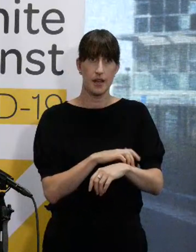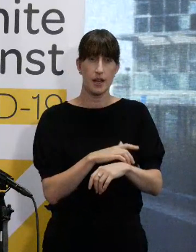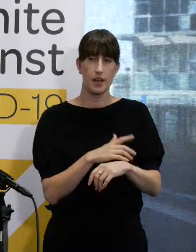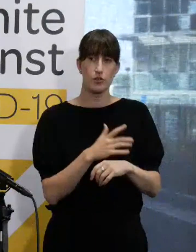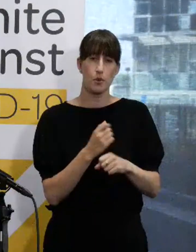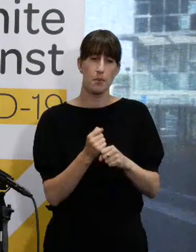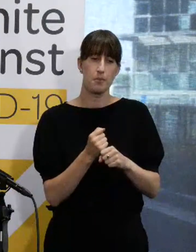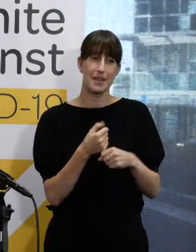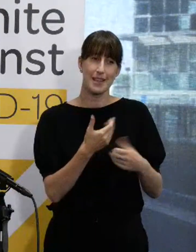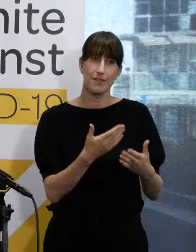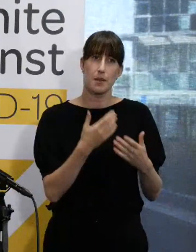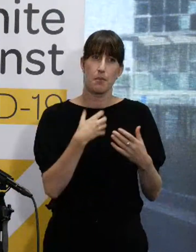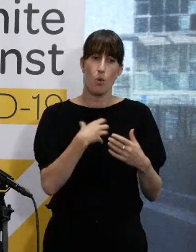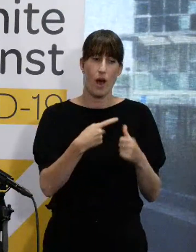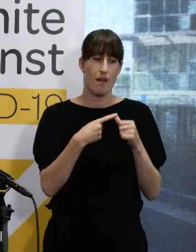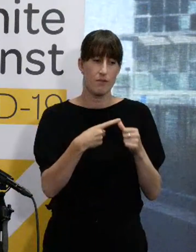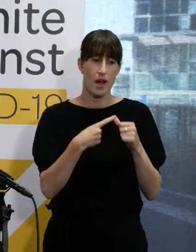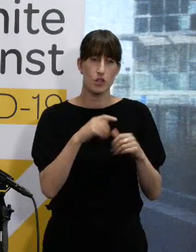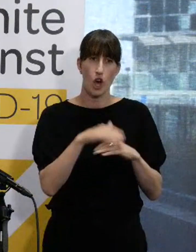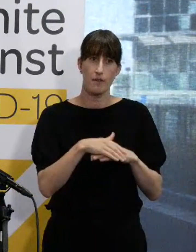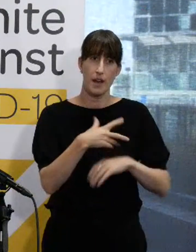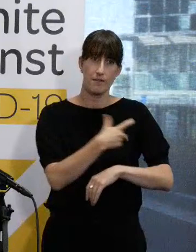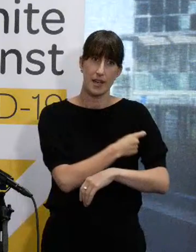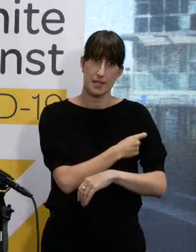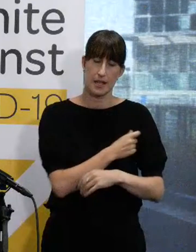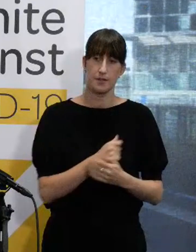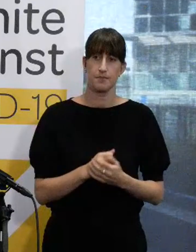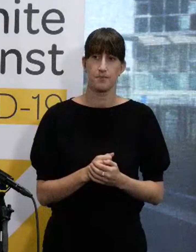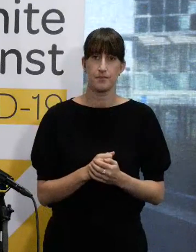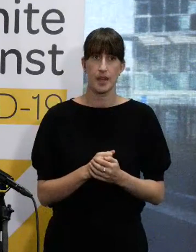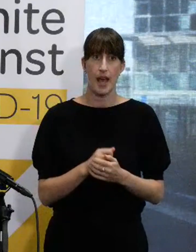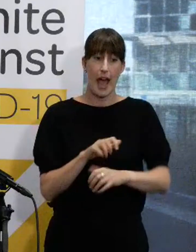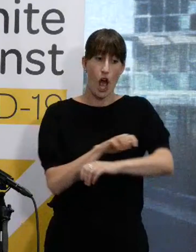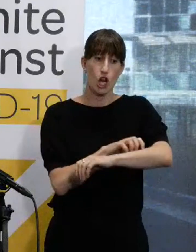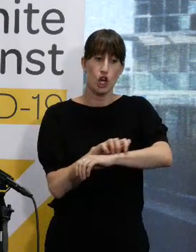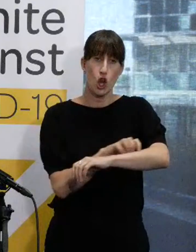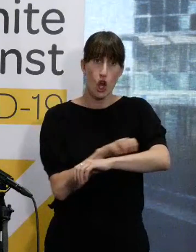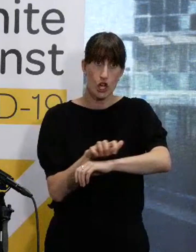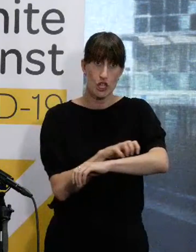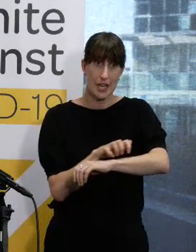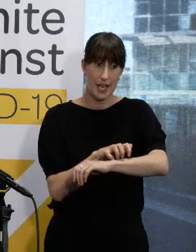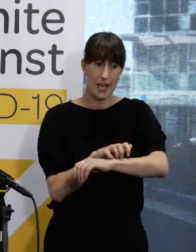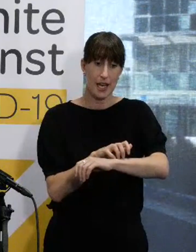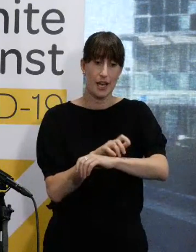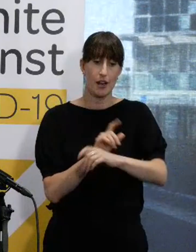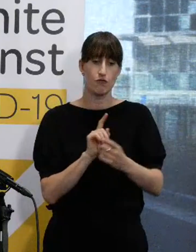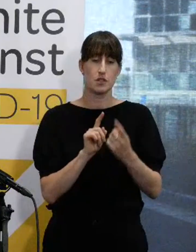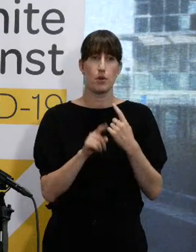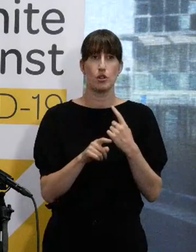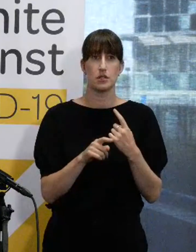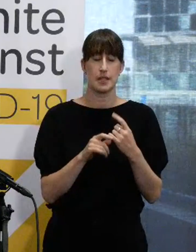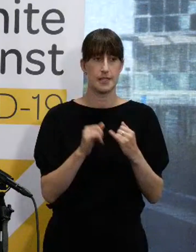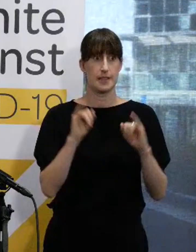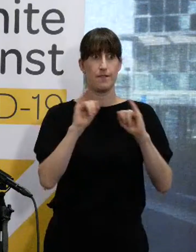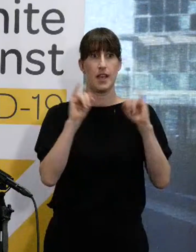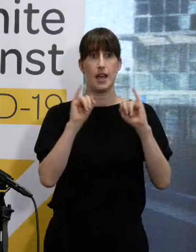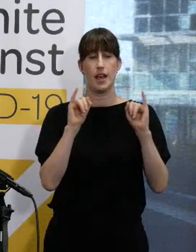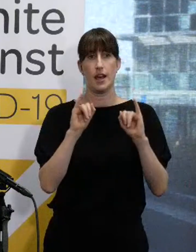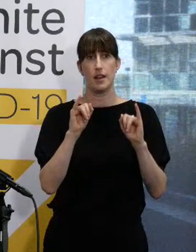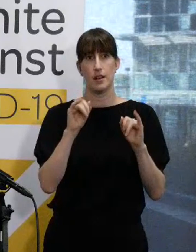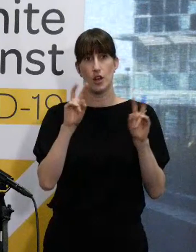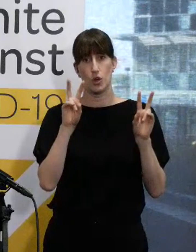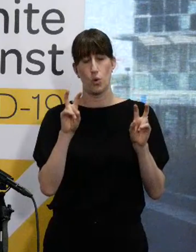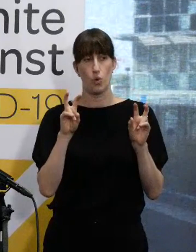make an informed decision about whether to have the vaccine. I should say that an allergic response, including a severe one, which is known as anaphylaxis, where people have